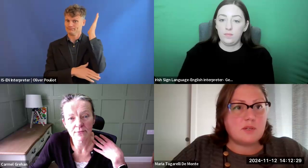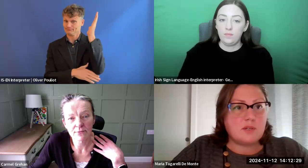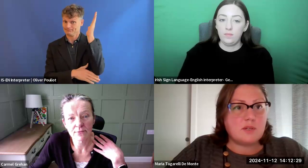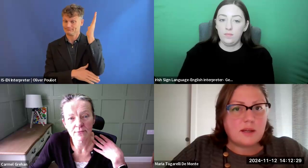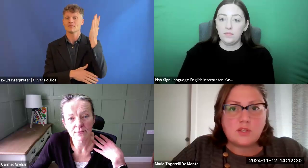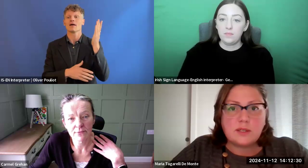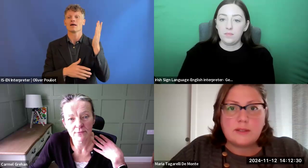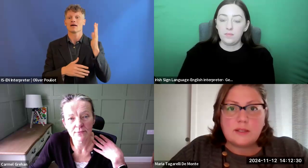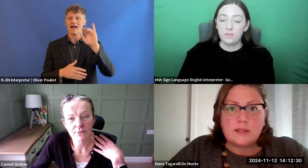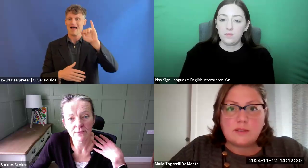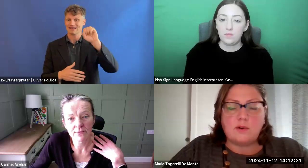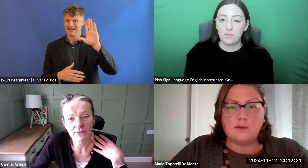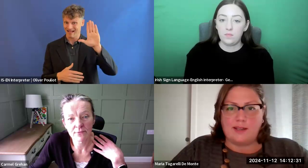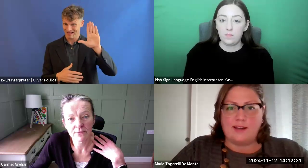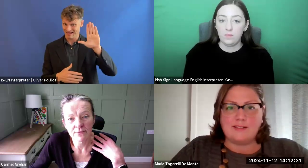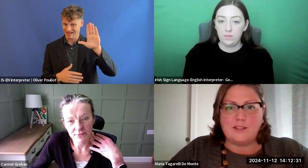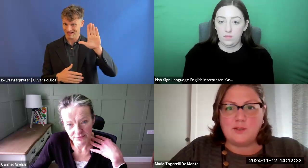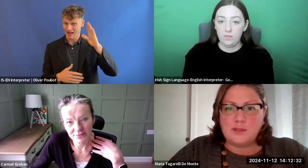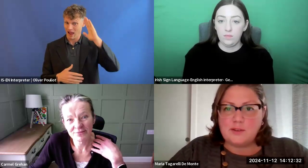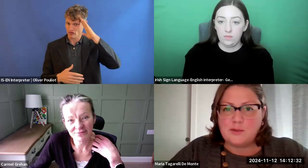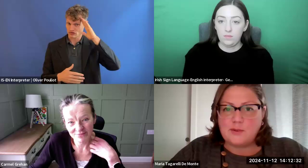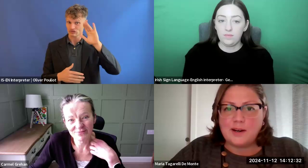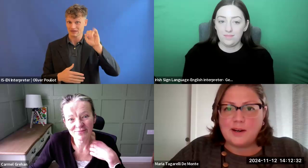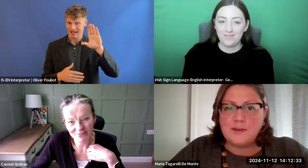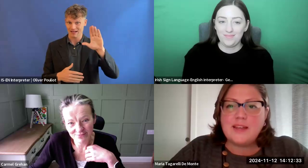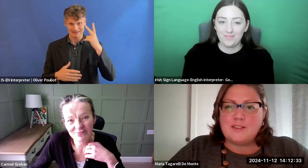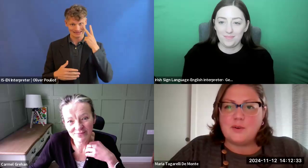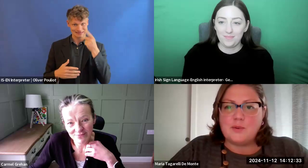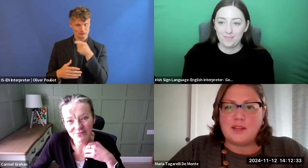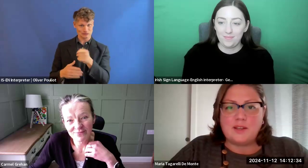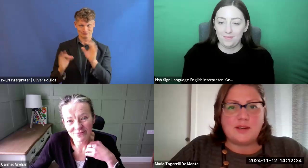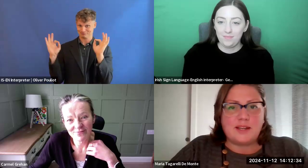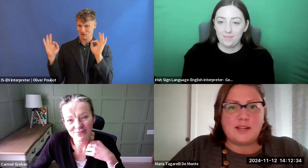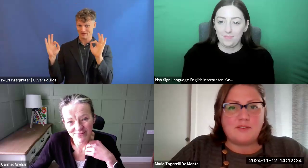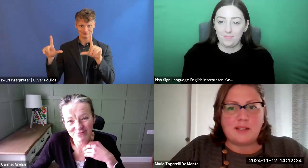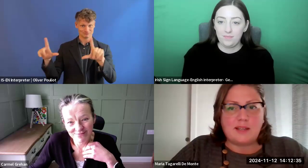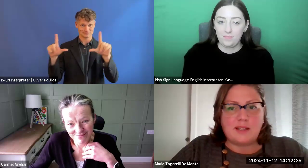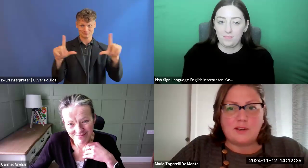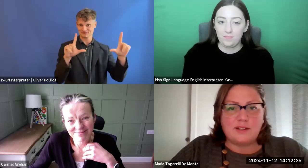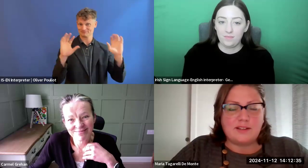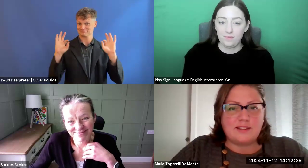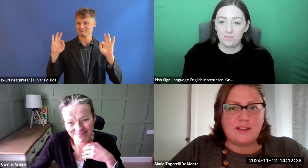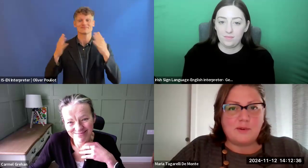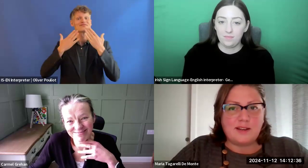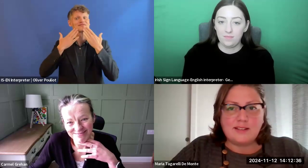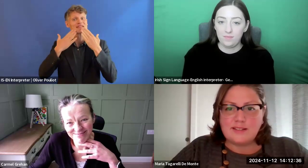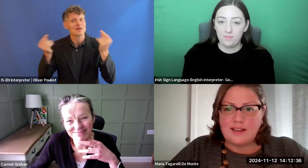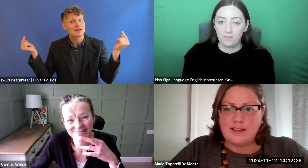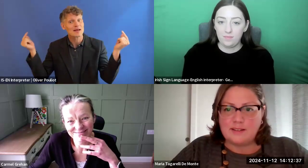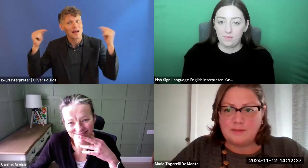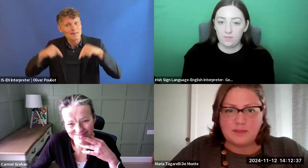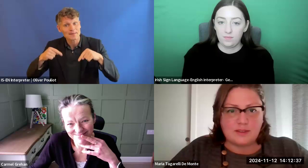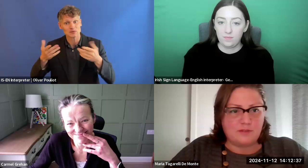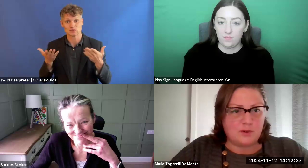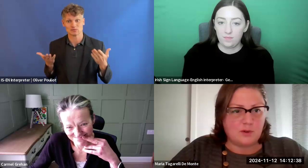language, Irish Sign Language. So, okay, I see you. There you are. So thank you again for being here today with